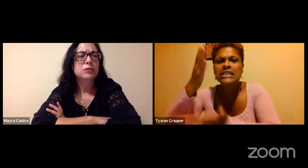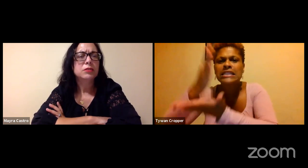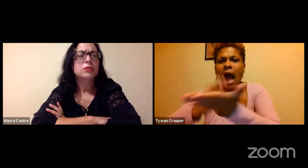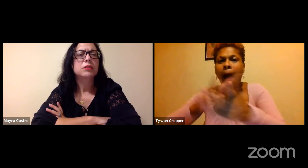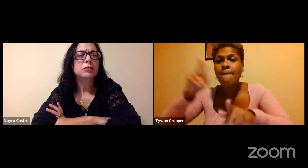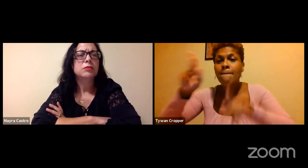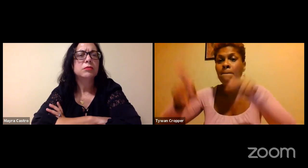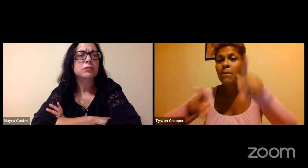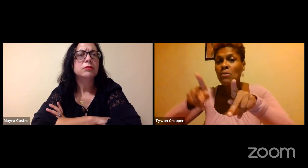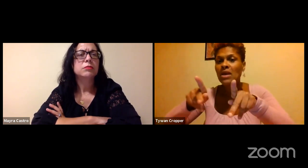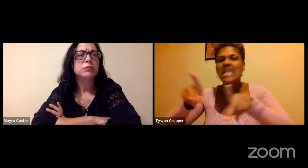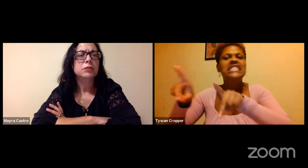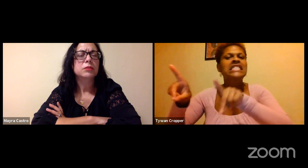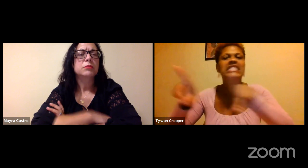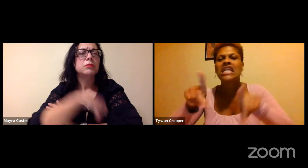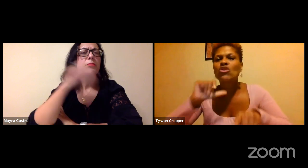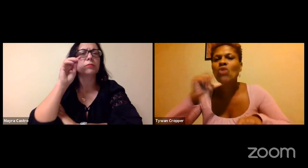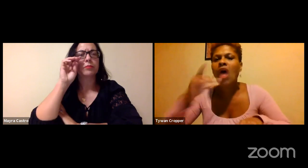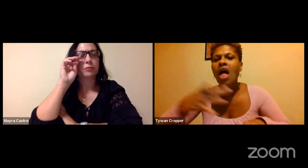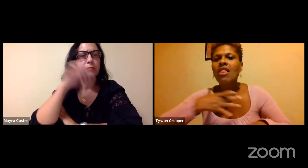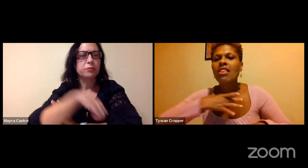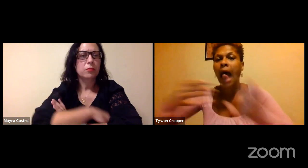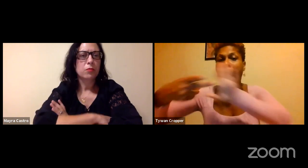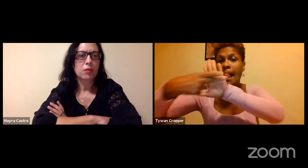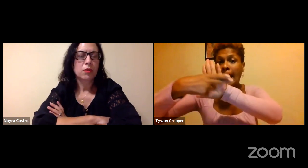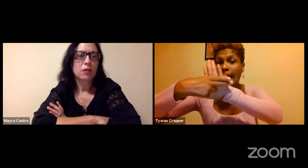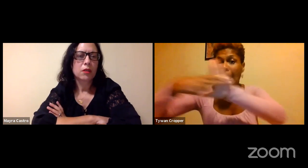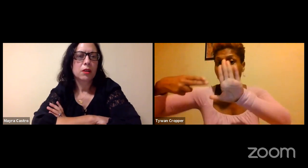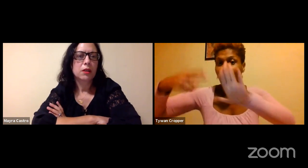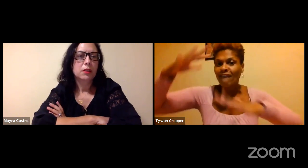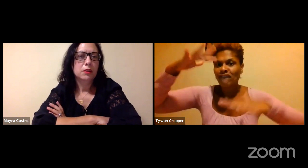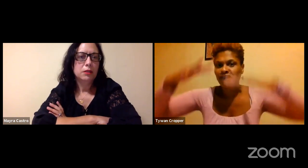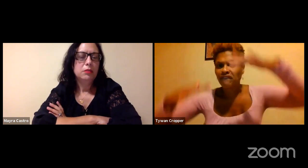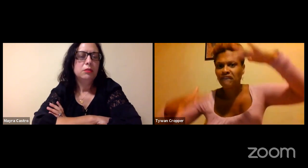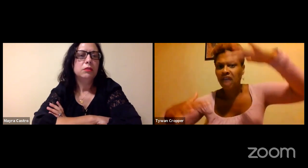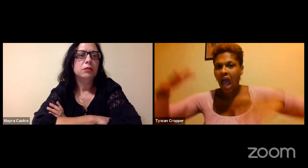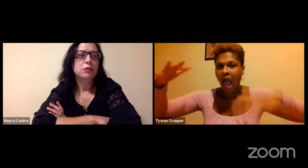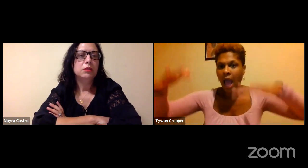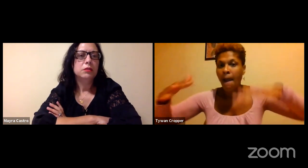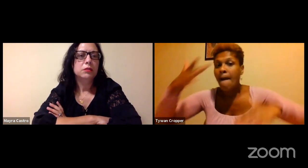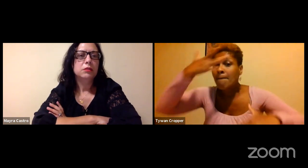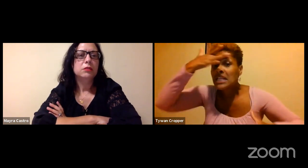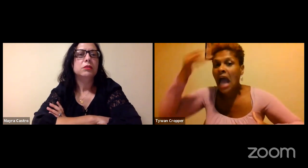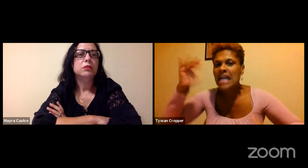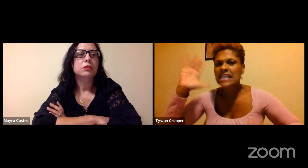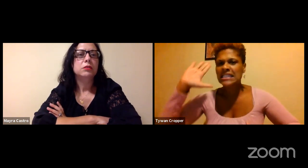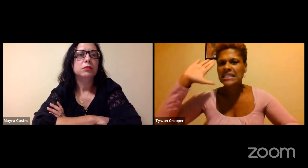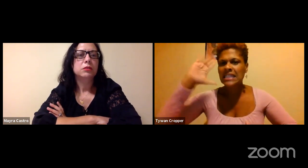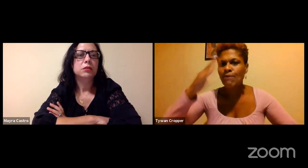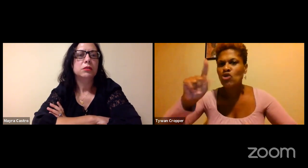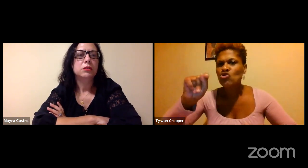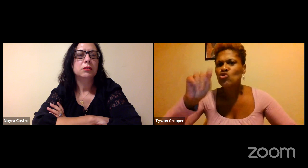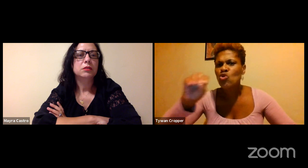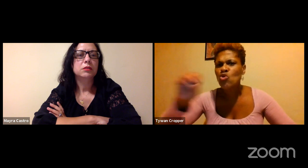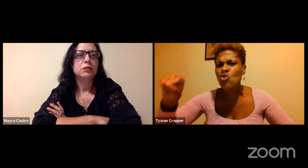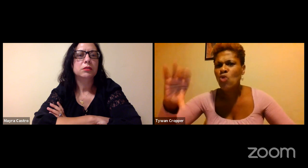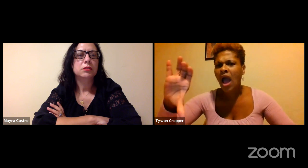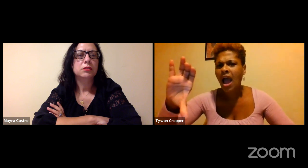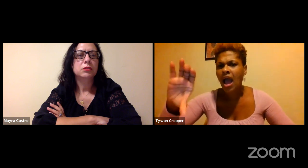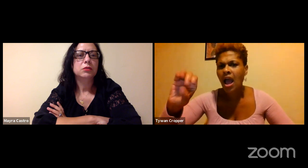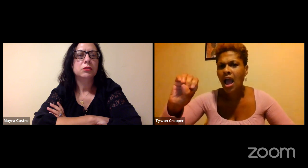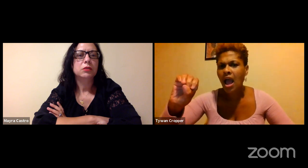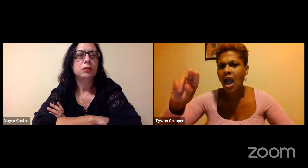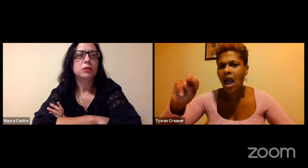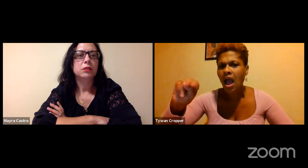Now, recently I learned that some people do not like the label diversity because